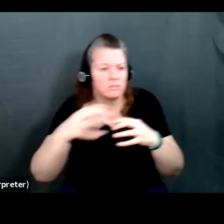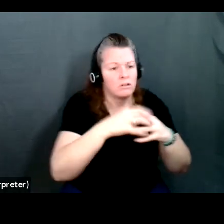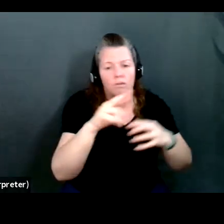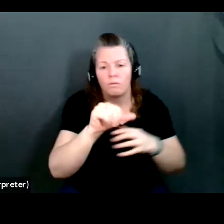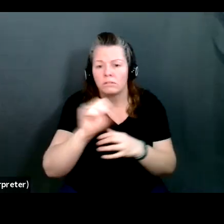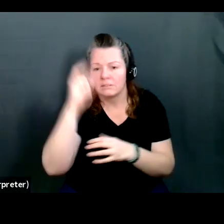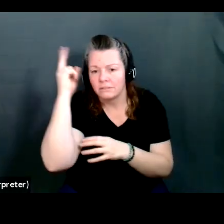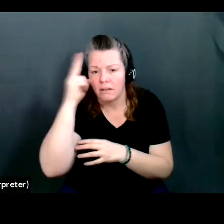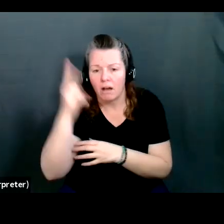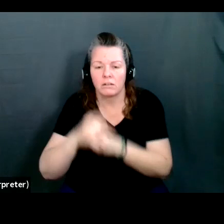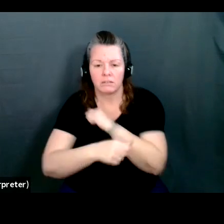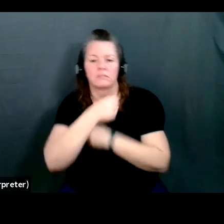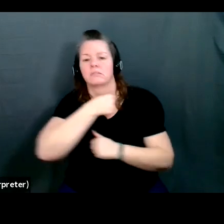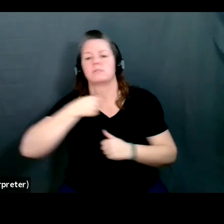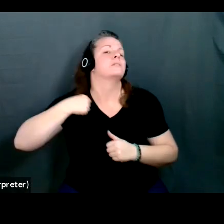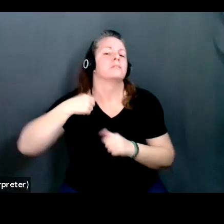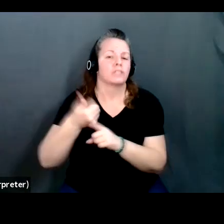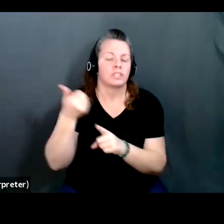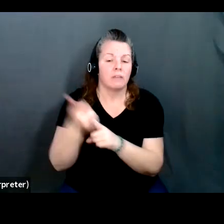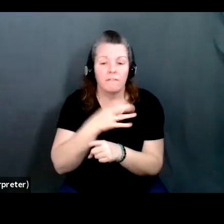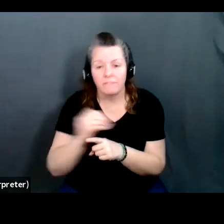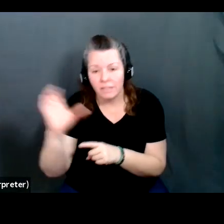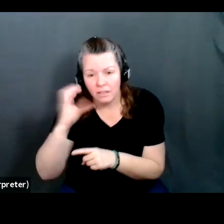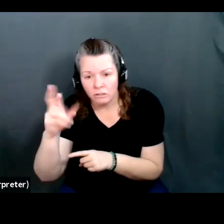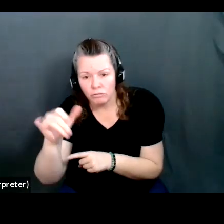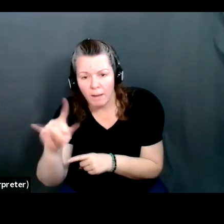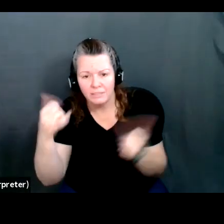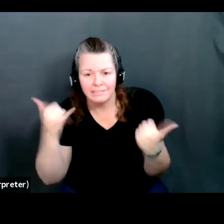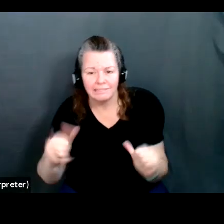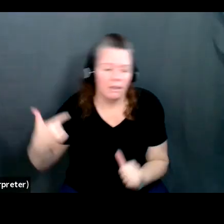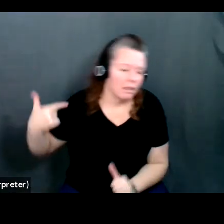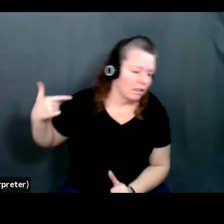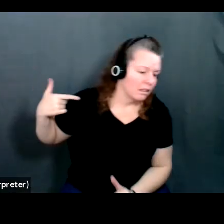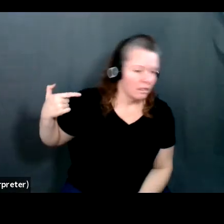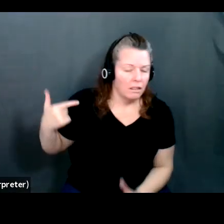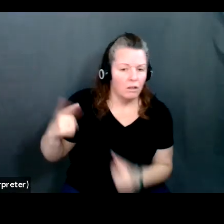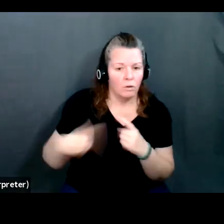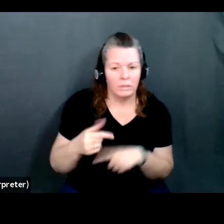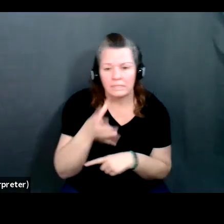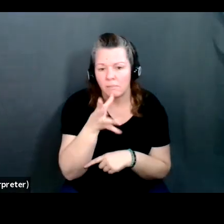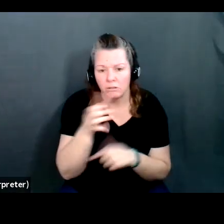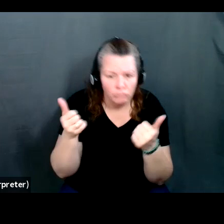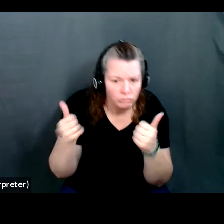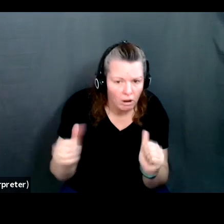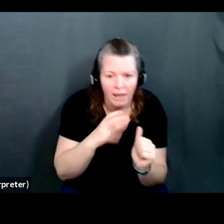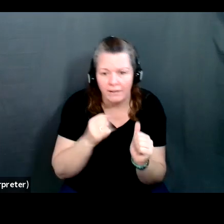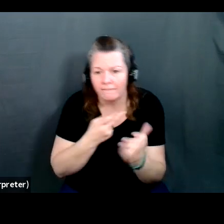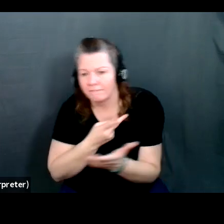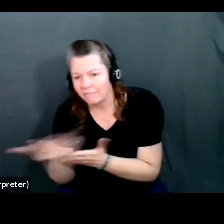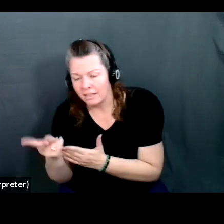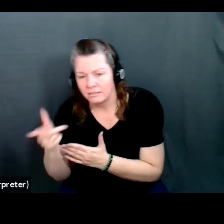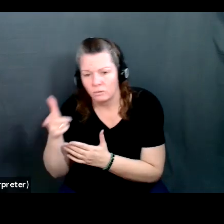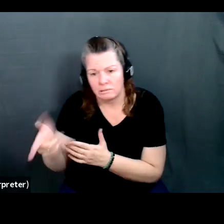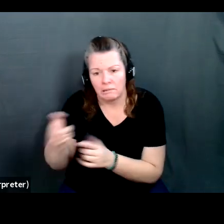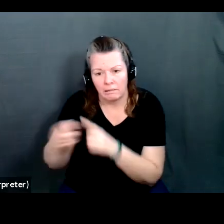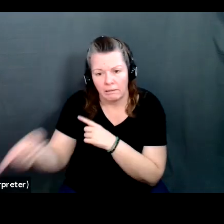by knife, and Cousin Robert still hold a bullet in his back from when his mother tried and failed. Death can